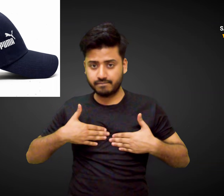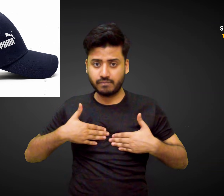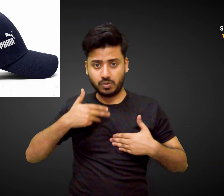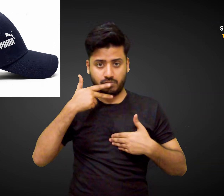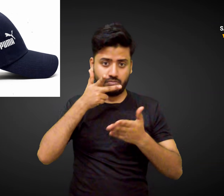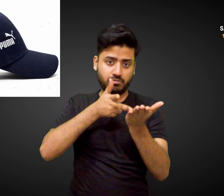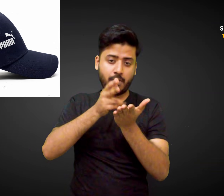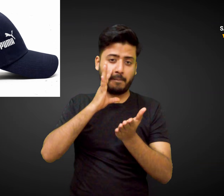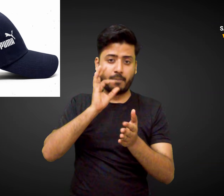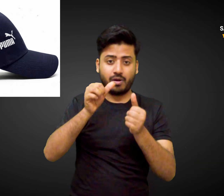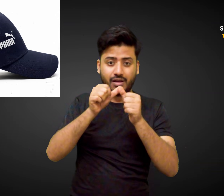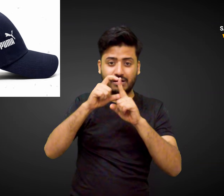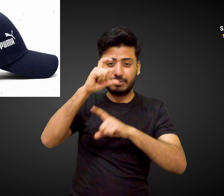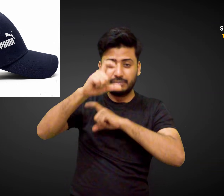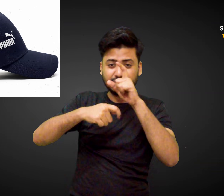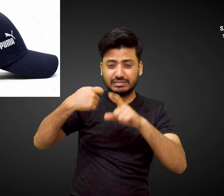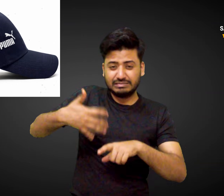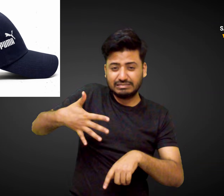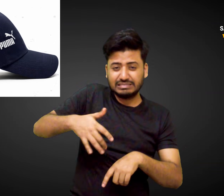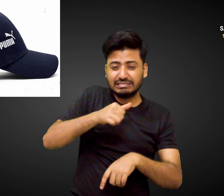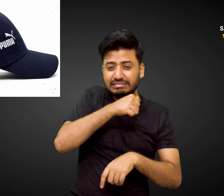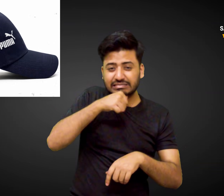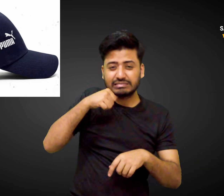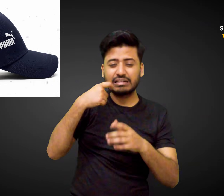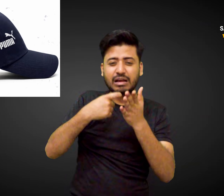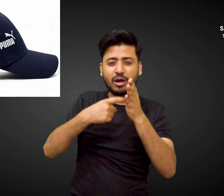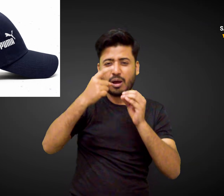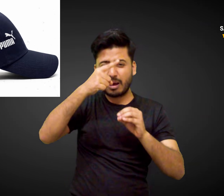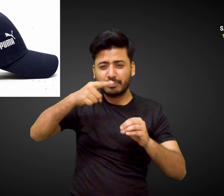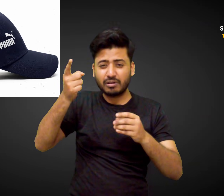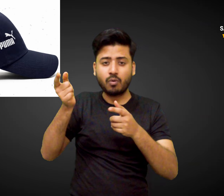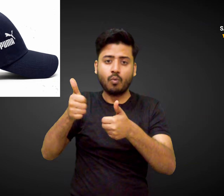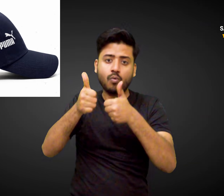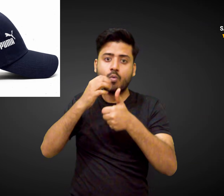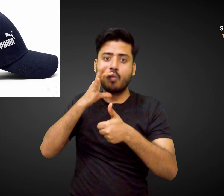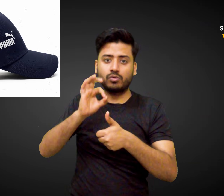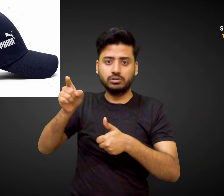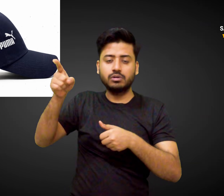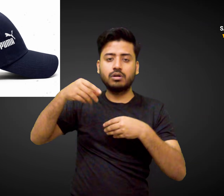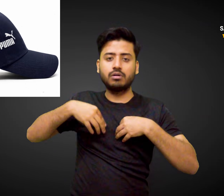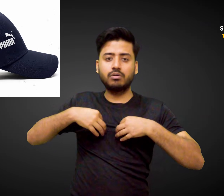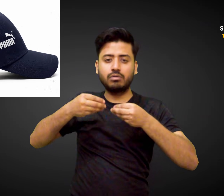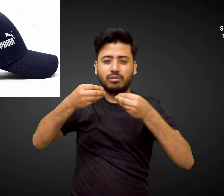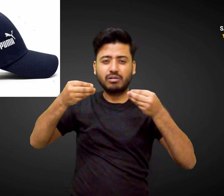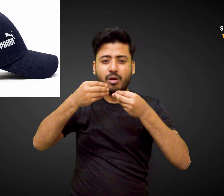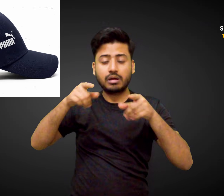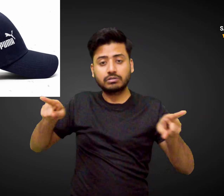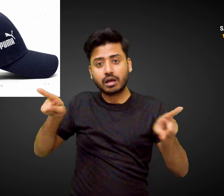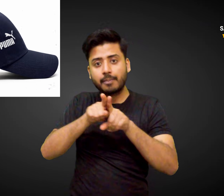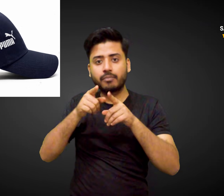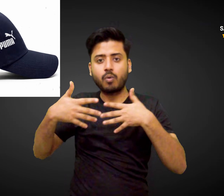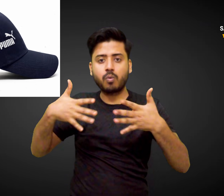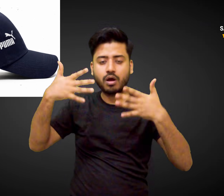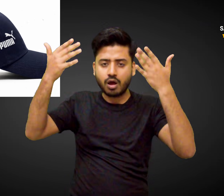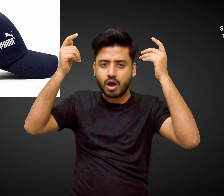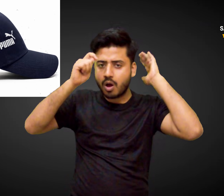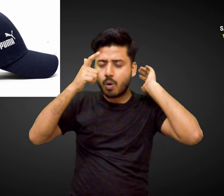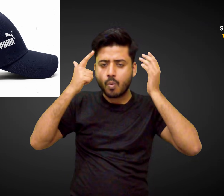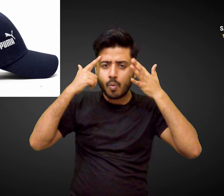Product buildup and oxidation. Caps trap oils and old hair products against the skin. When these oxidize, they can irritate the